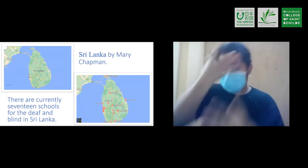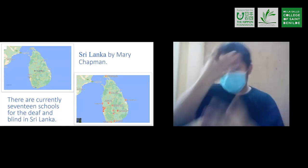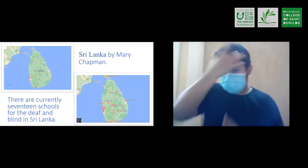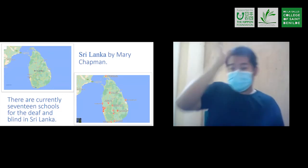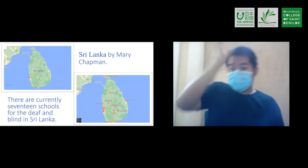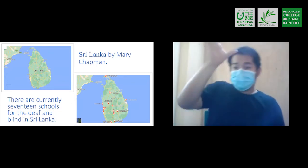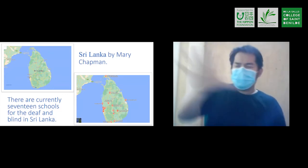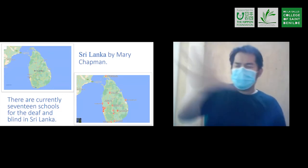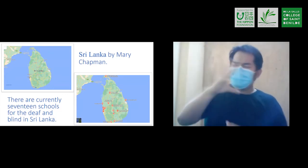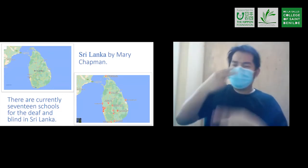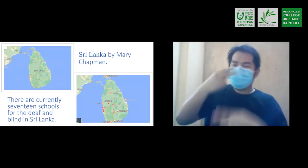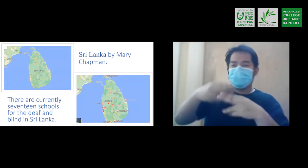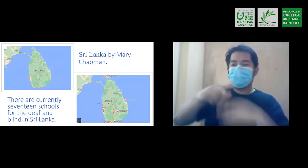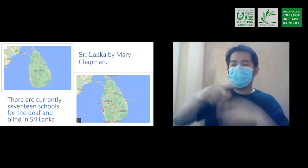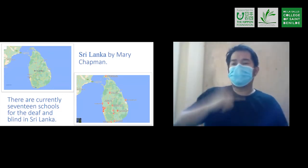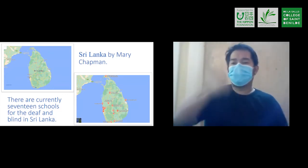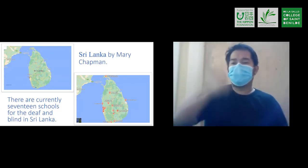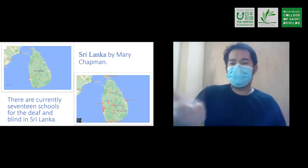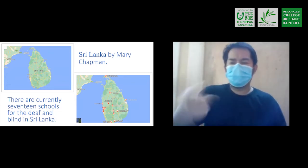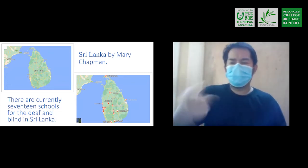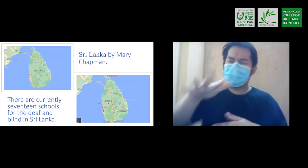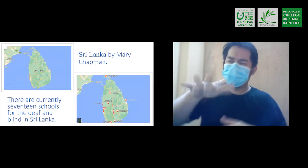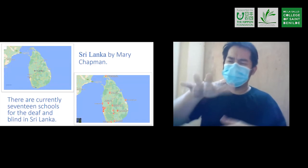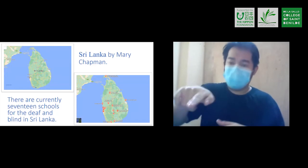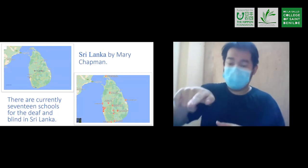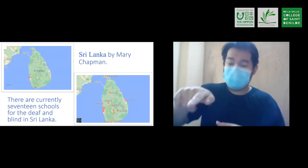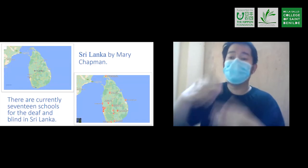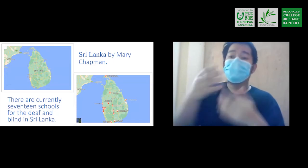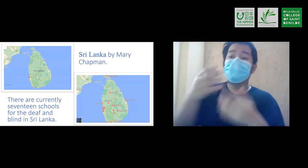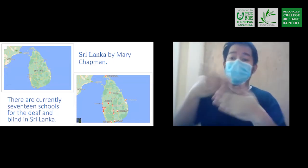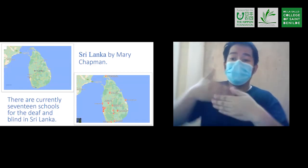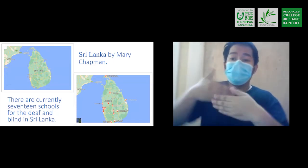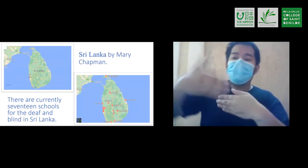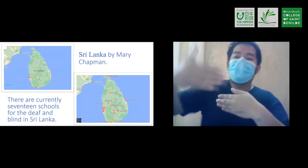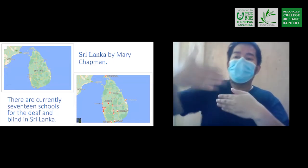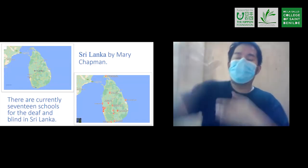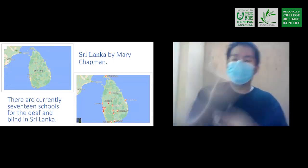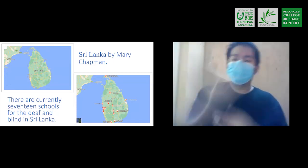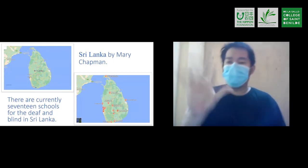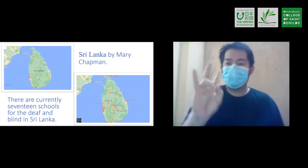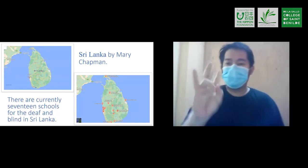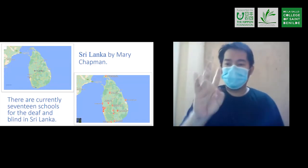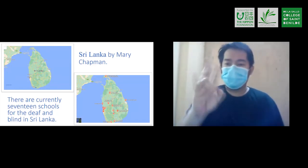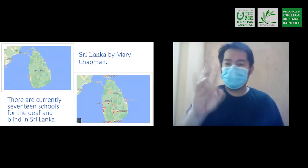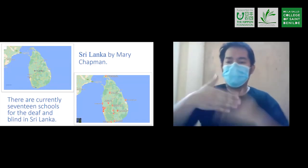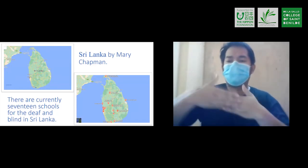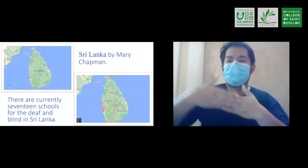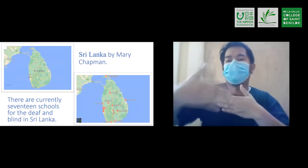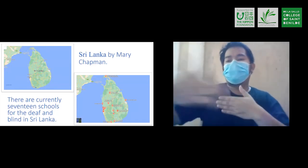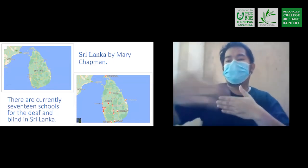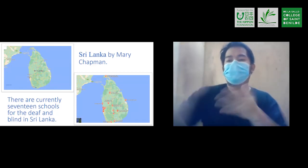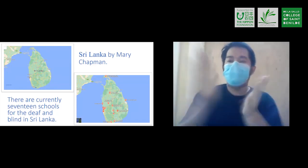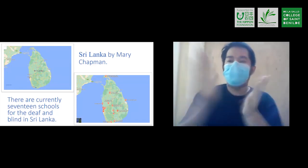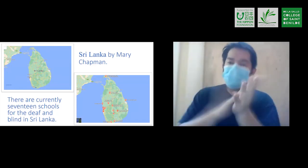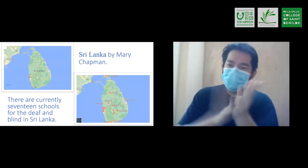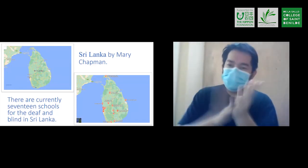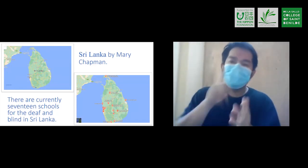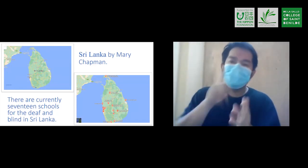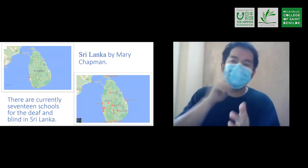8 in fact. And she gave control over her school once she was